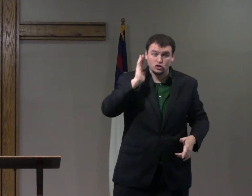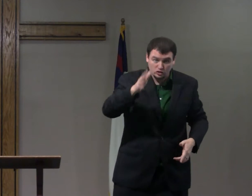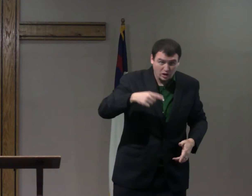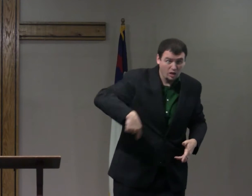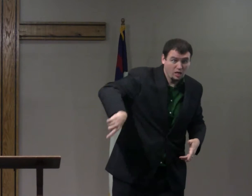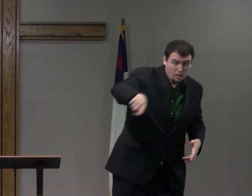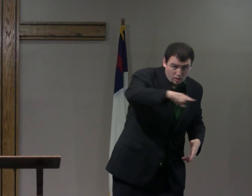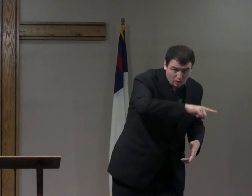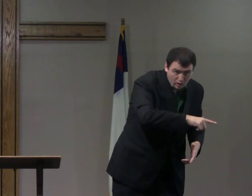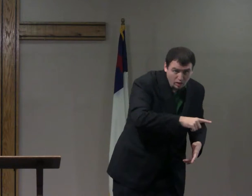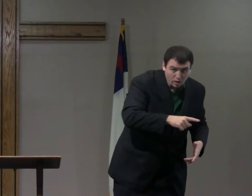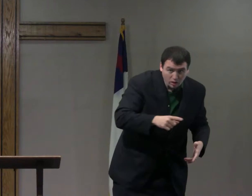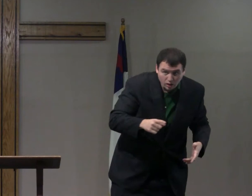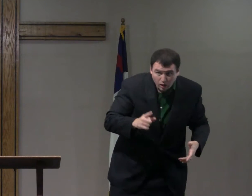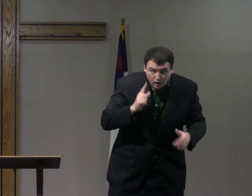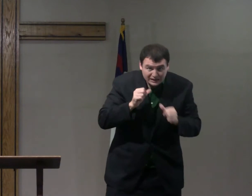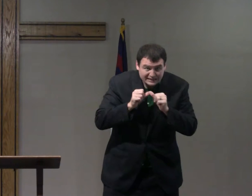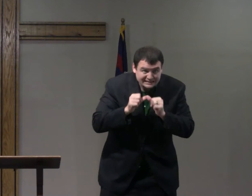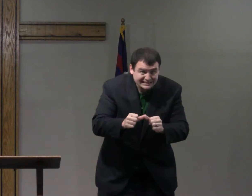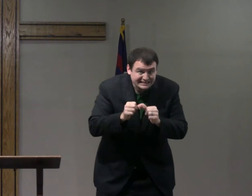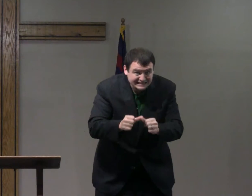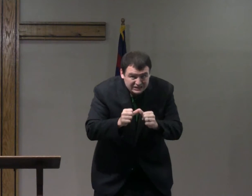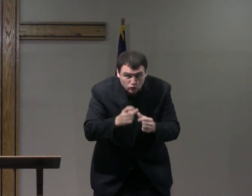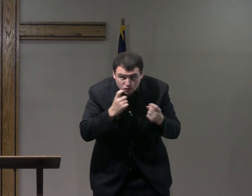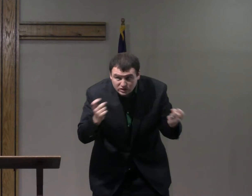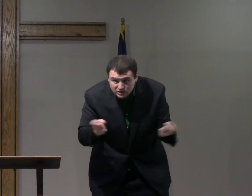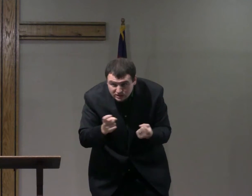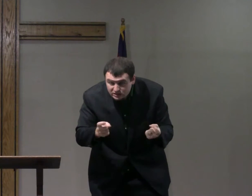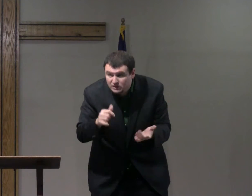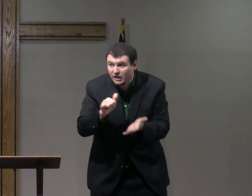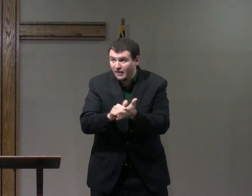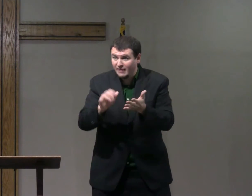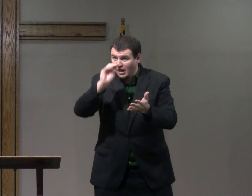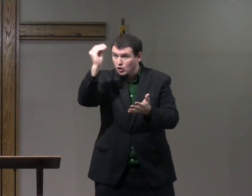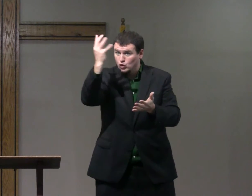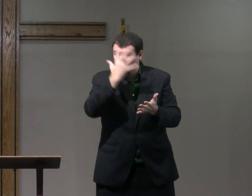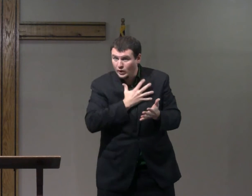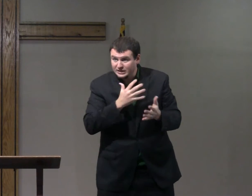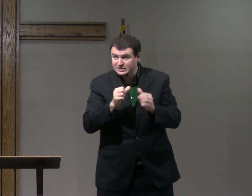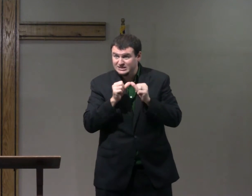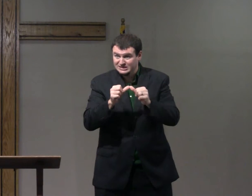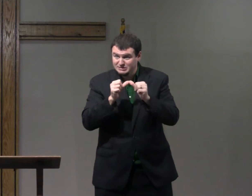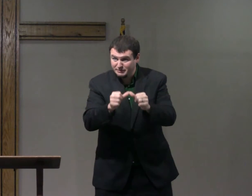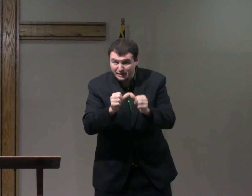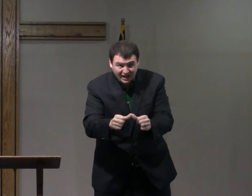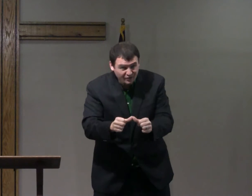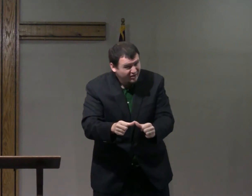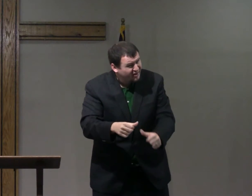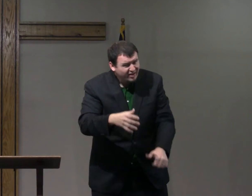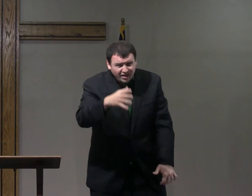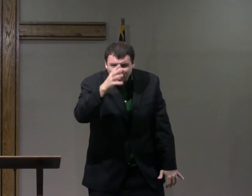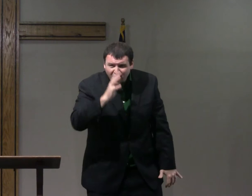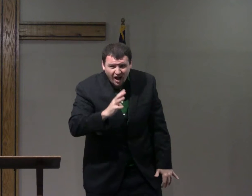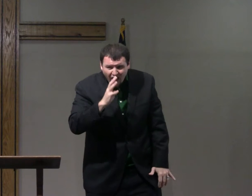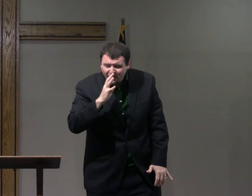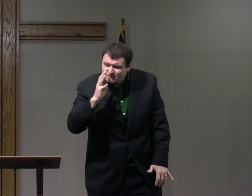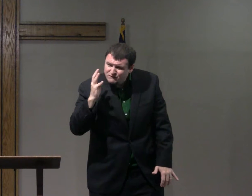what shall you say then? Shall you continue in sin that grace may abound?